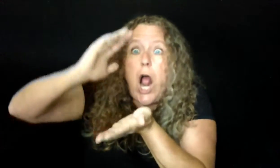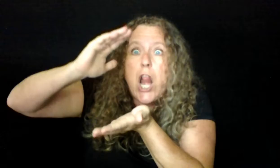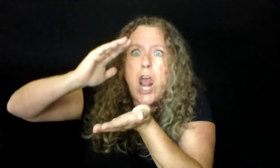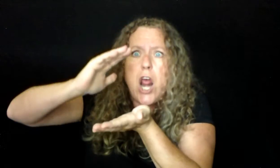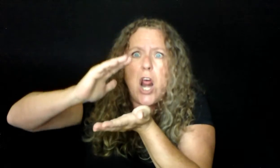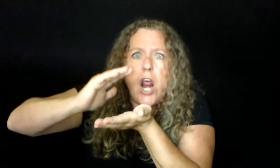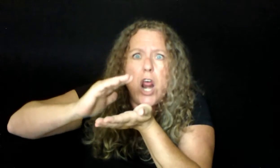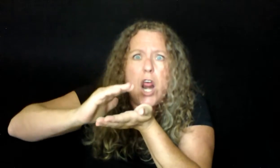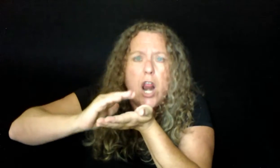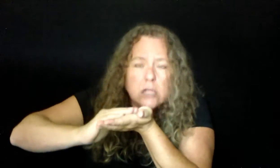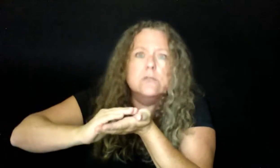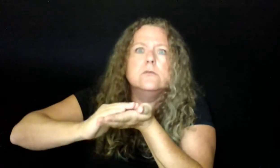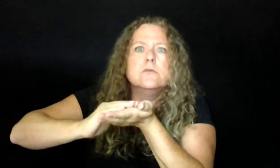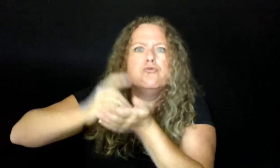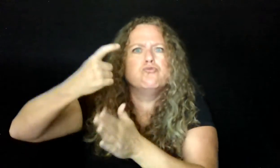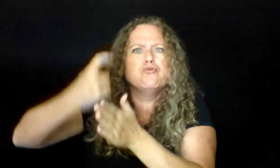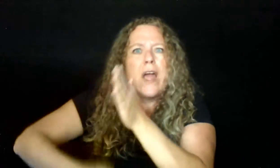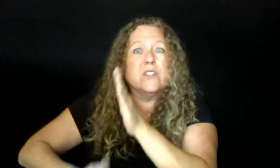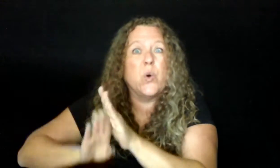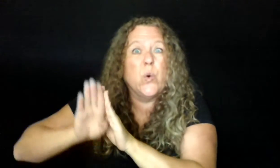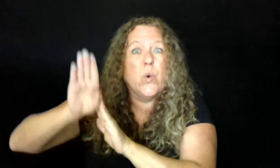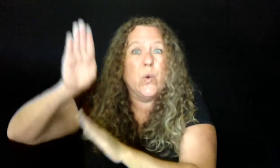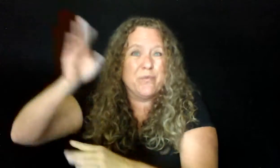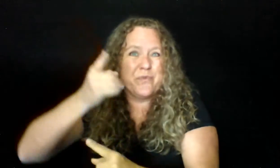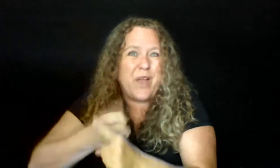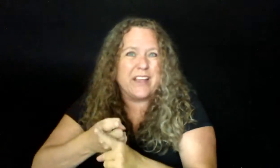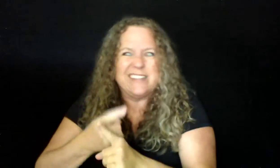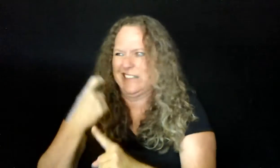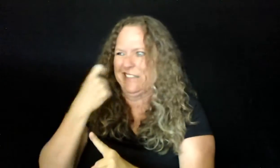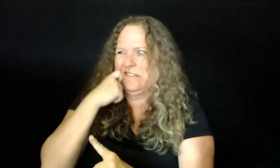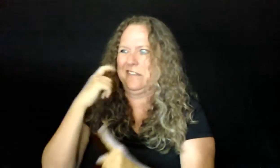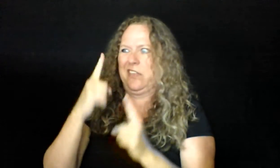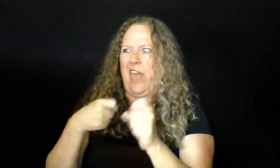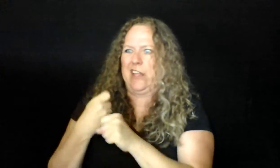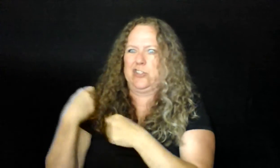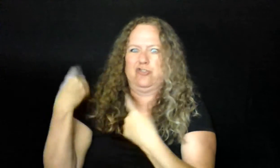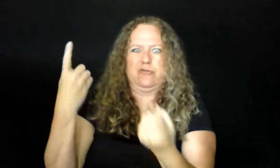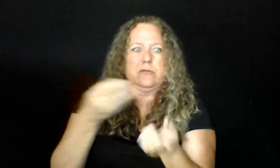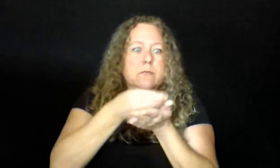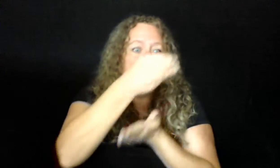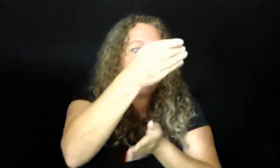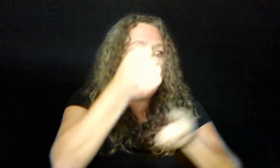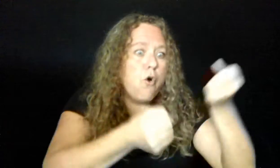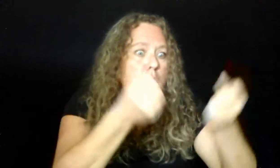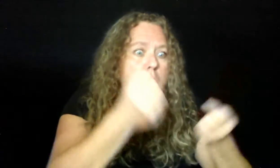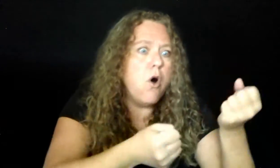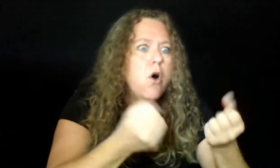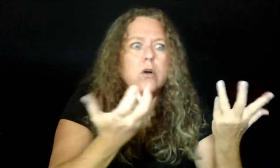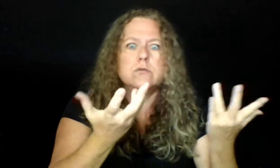buy a car or anything in the past year. You know, prices are way up because supply is down. And